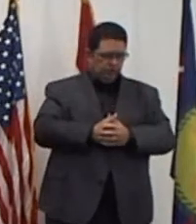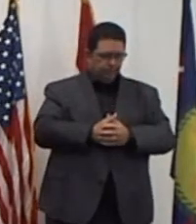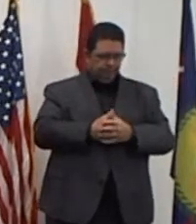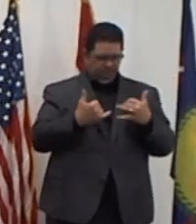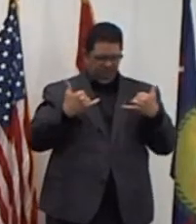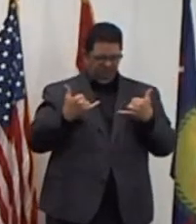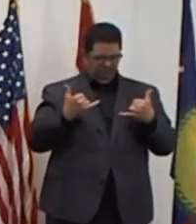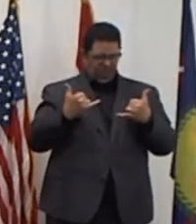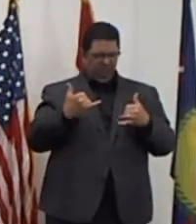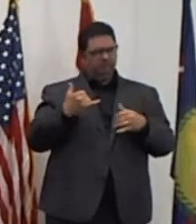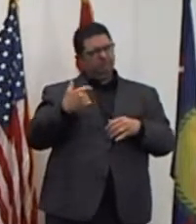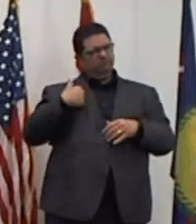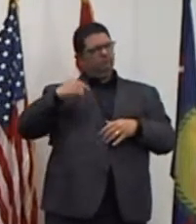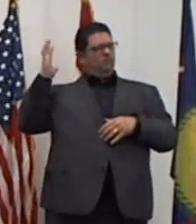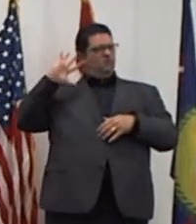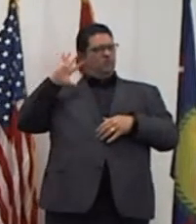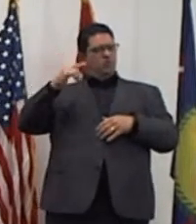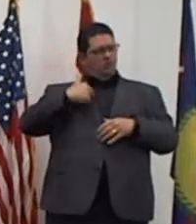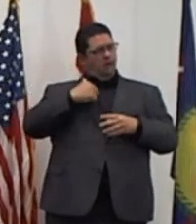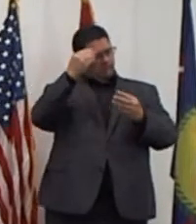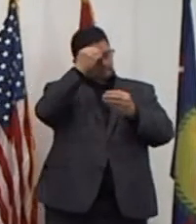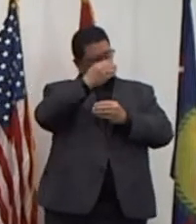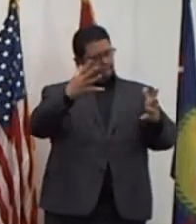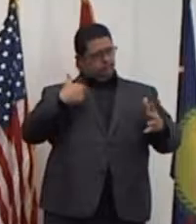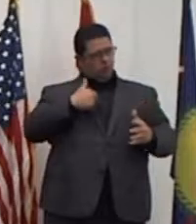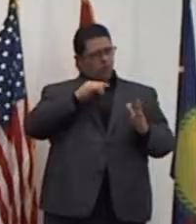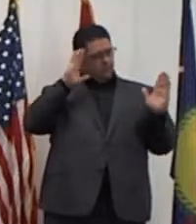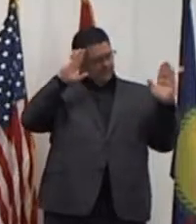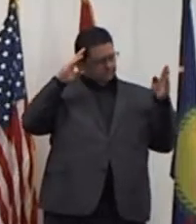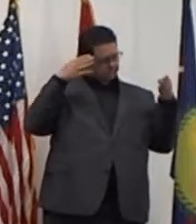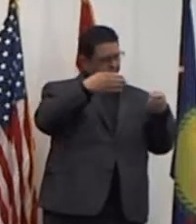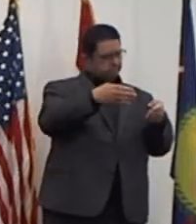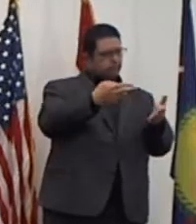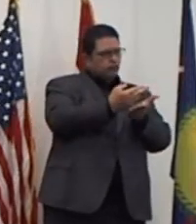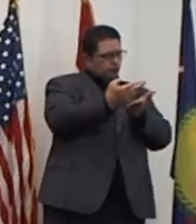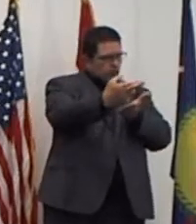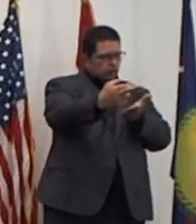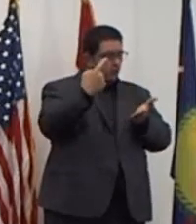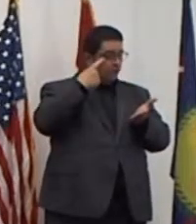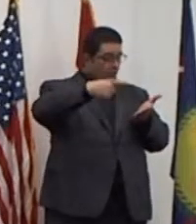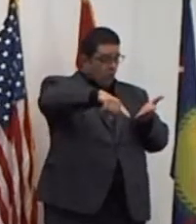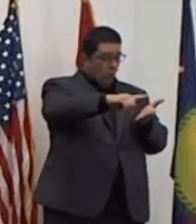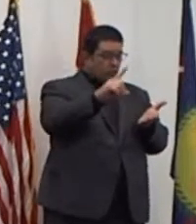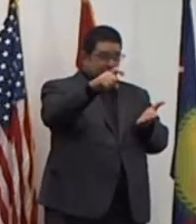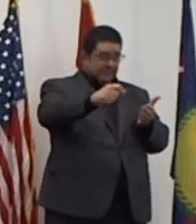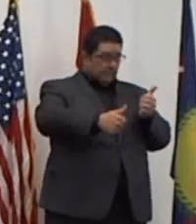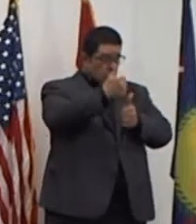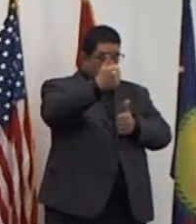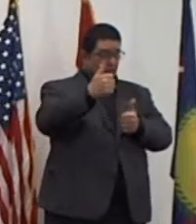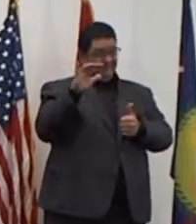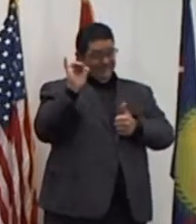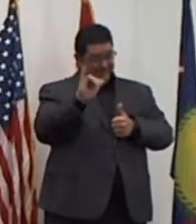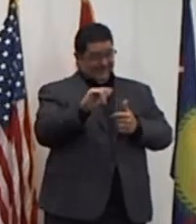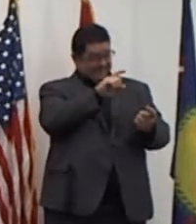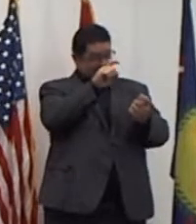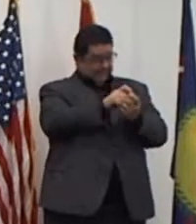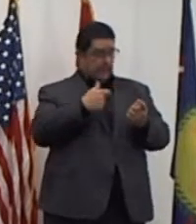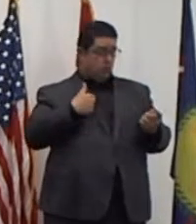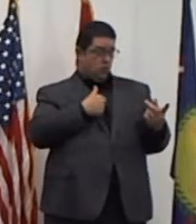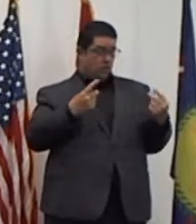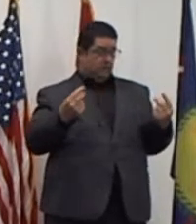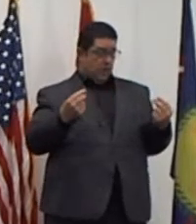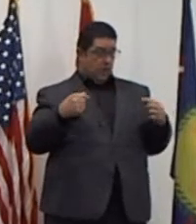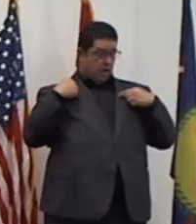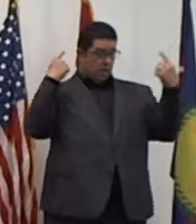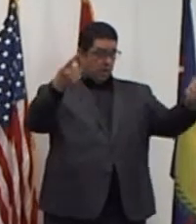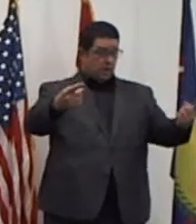said that we would be directing resources to those who need it most, the most vulnerable in our communities. And that's exactly what we've done. We've made sure